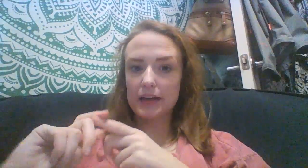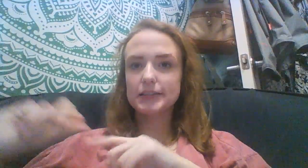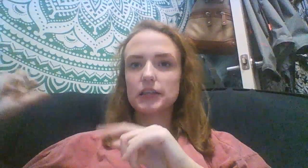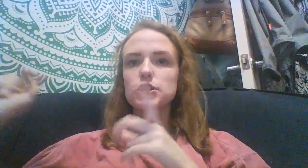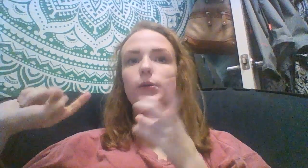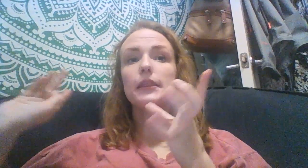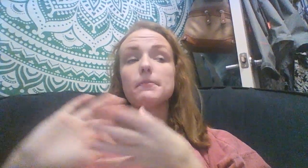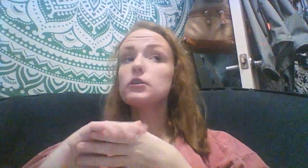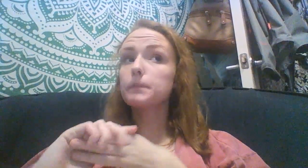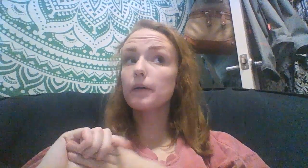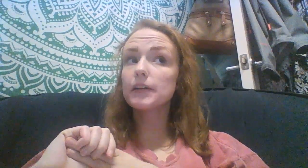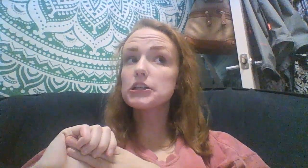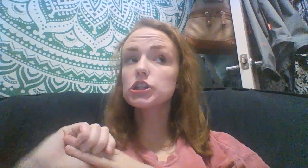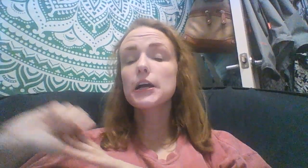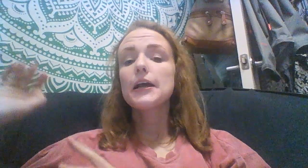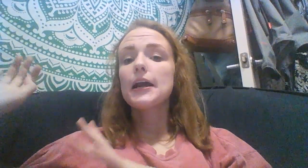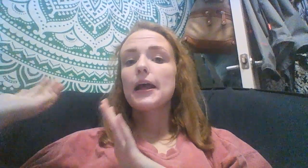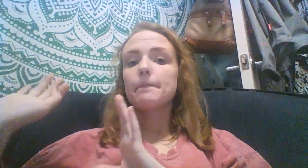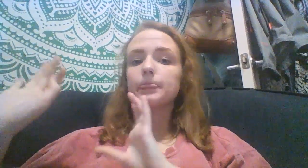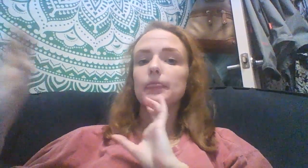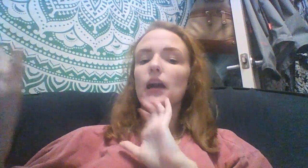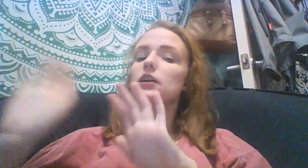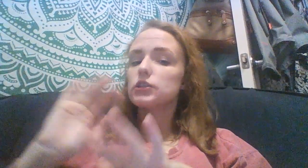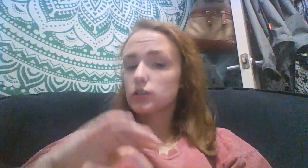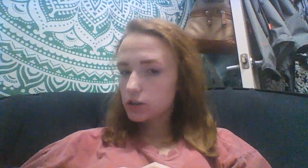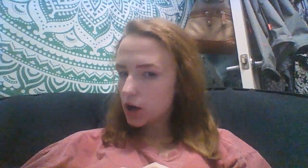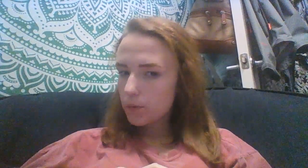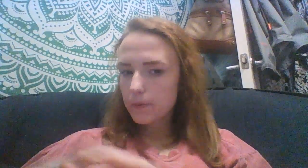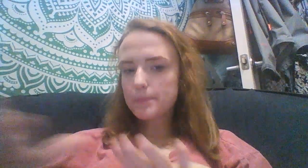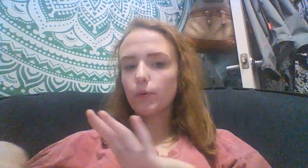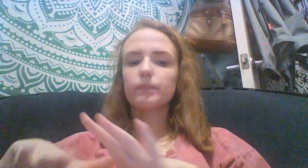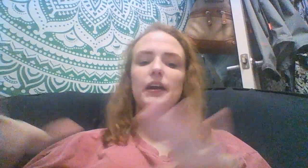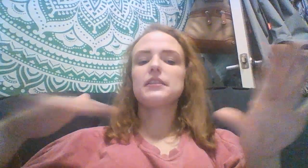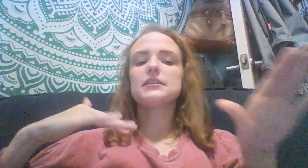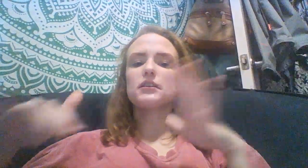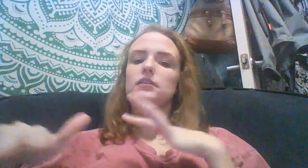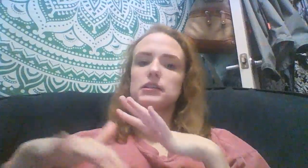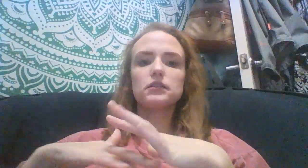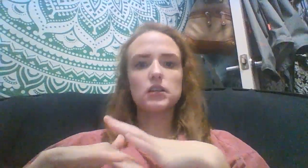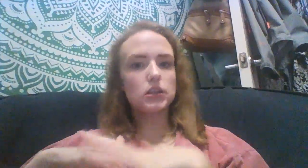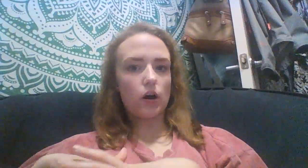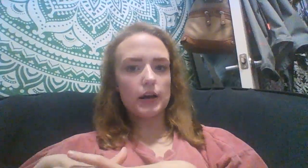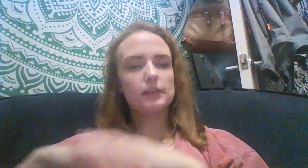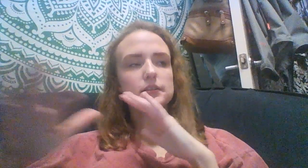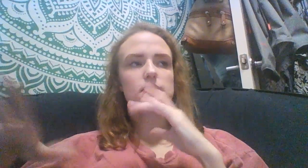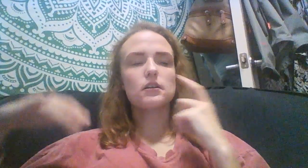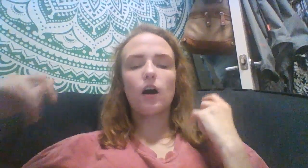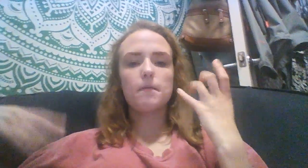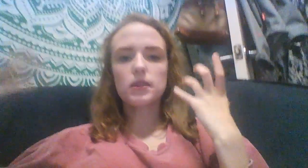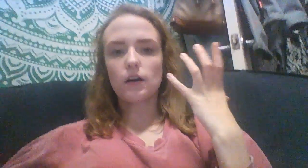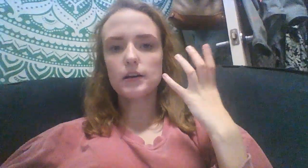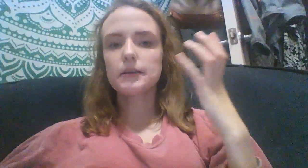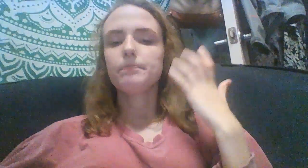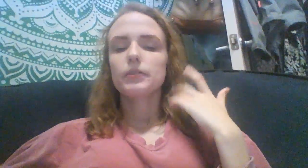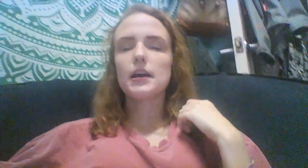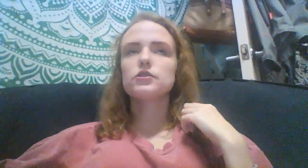class. You are the most privileged. So people this is the common thought, is you're